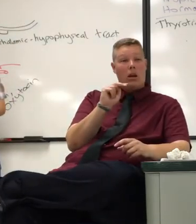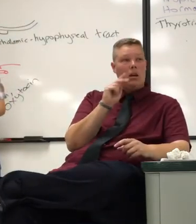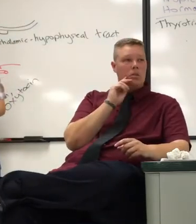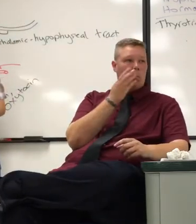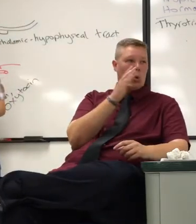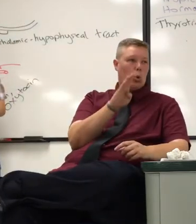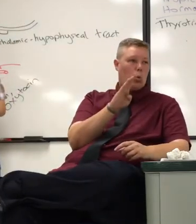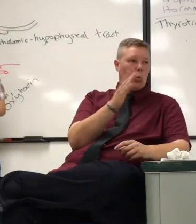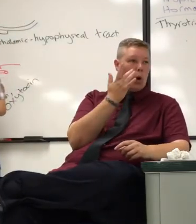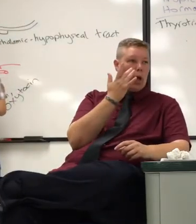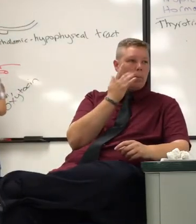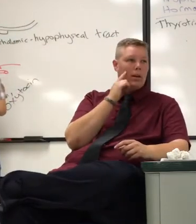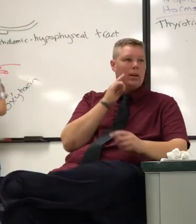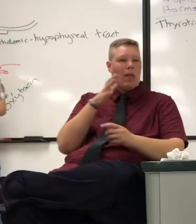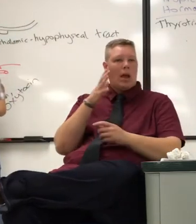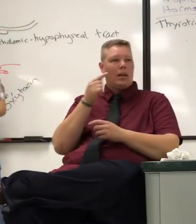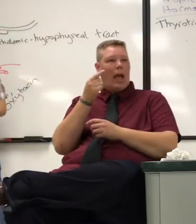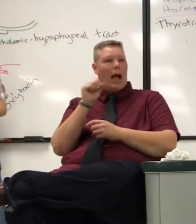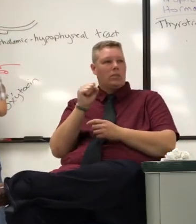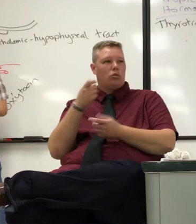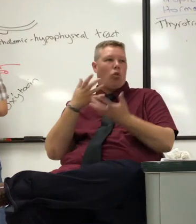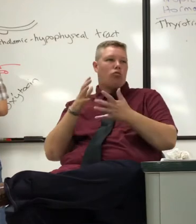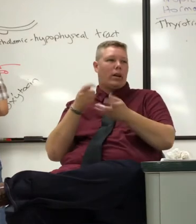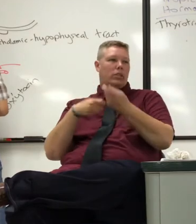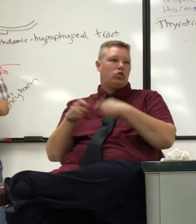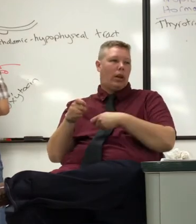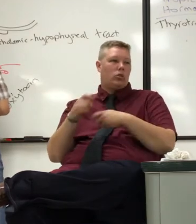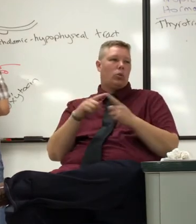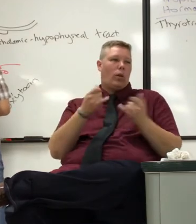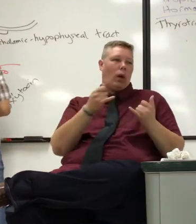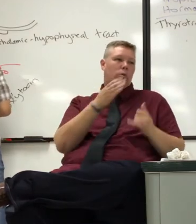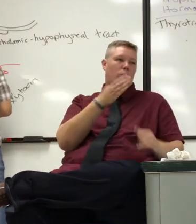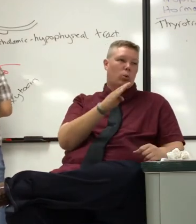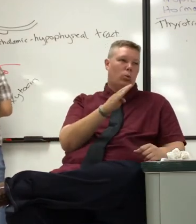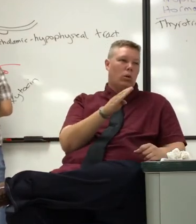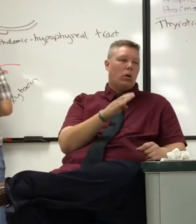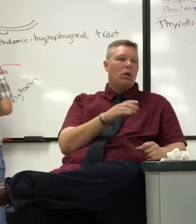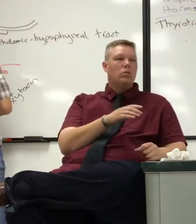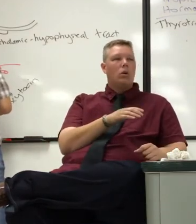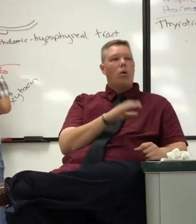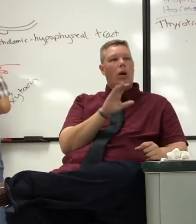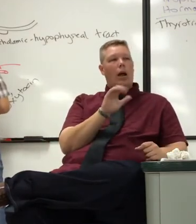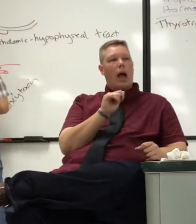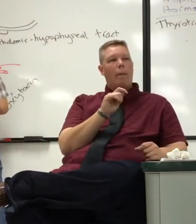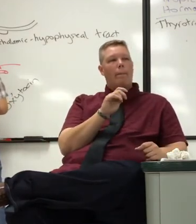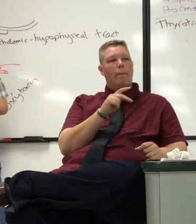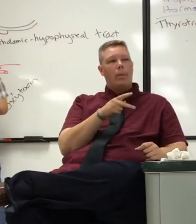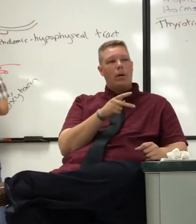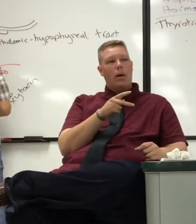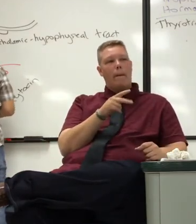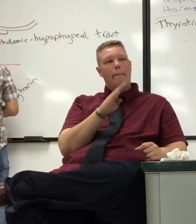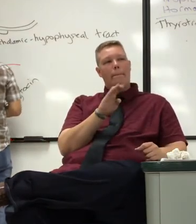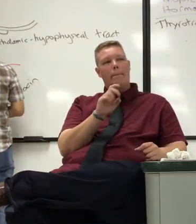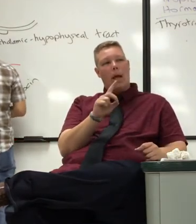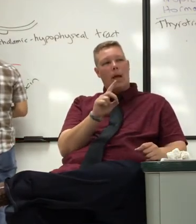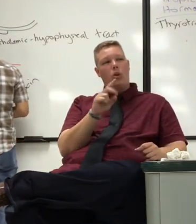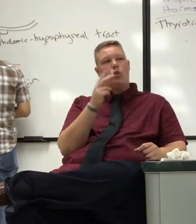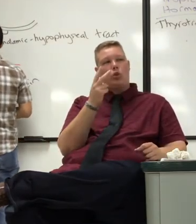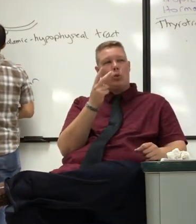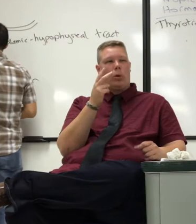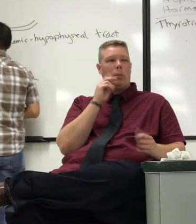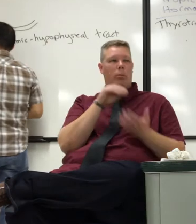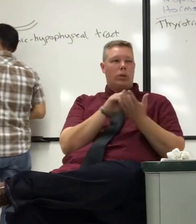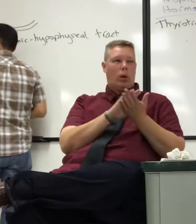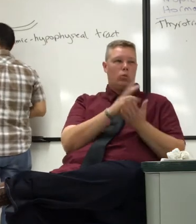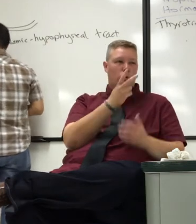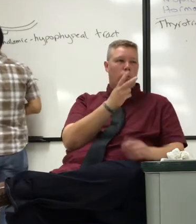already occurred into vein. Straight shot to cap bed 2, and I'll just kind of leave it as a big circle. So I'll put PV for